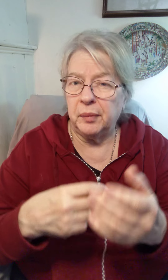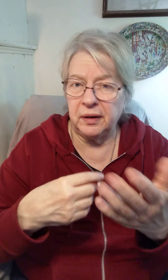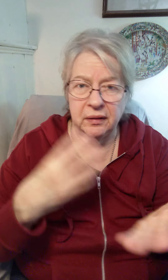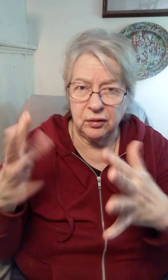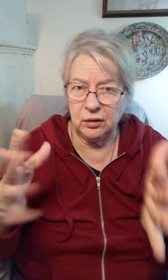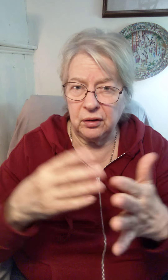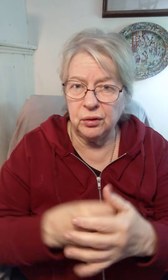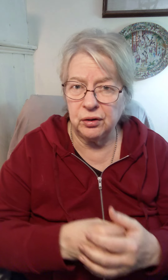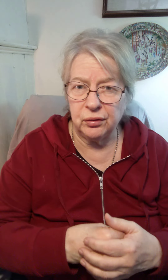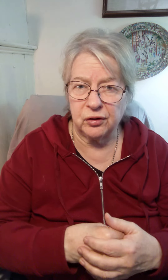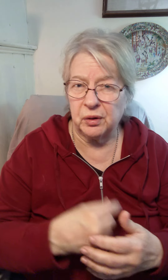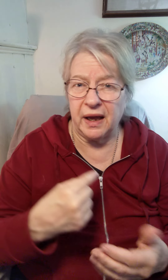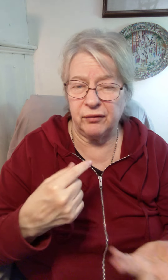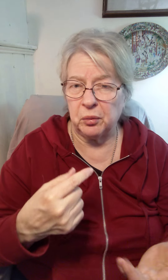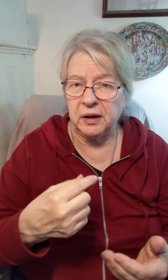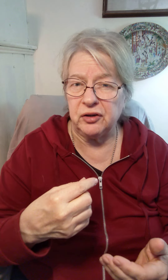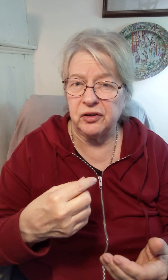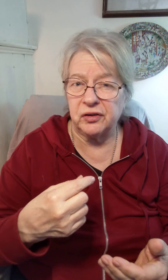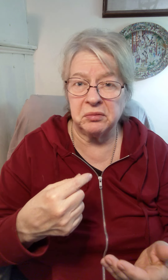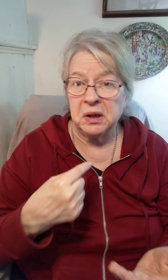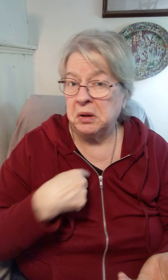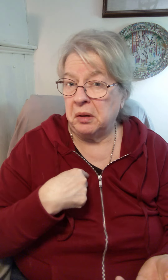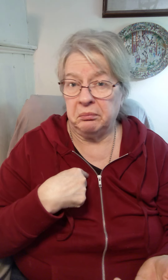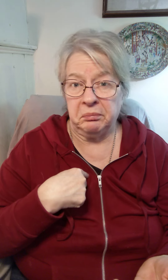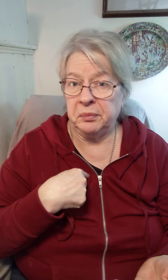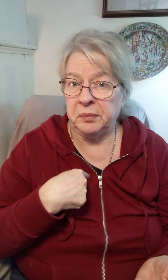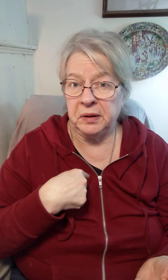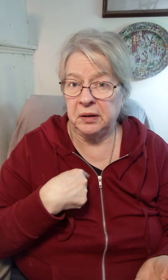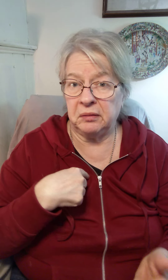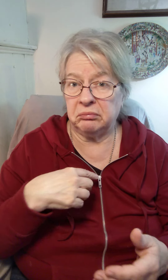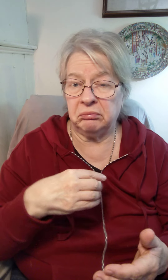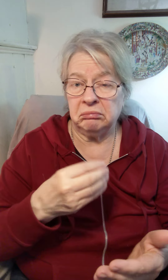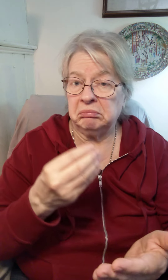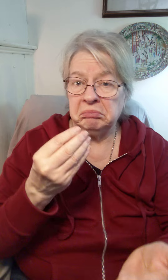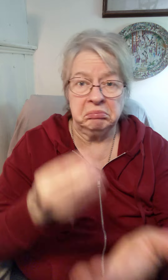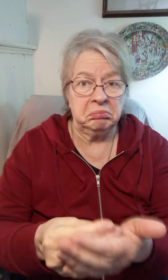But you can do this when I have no money, just me.